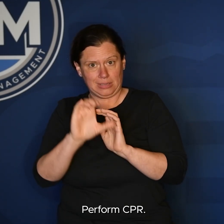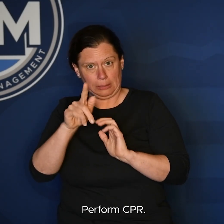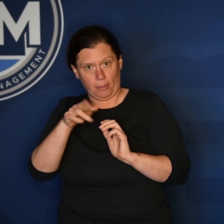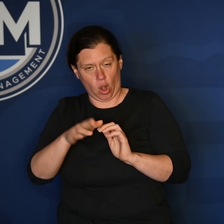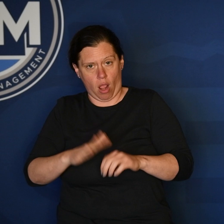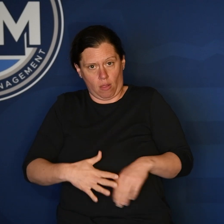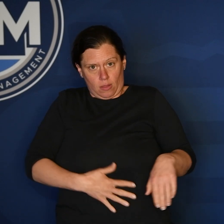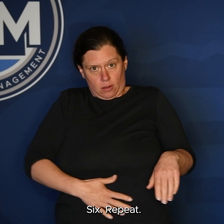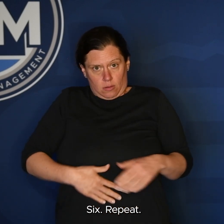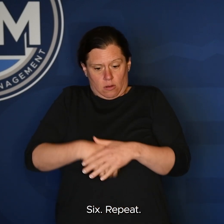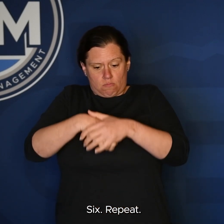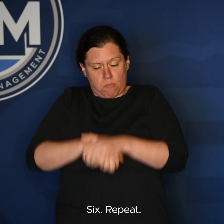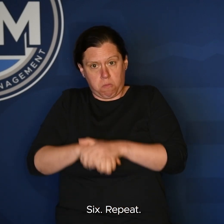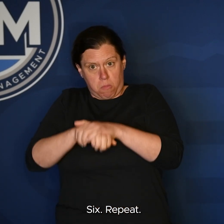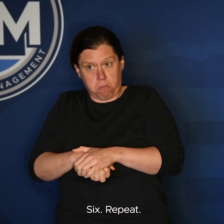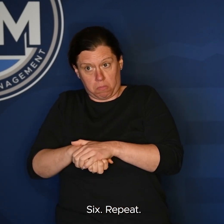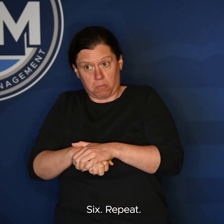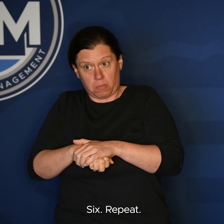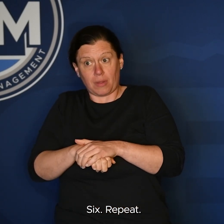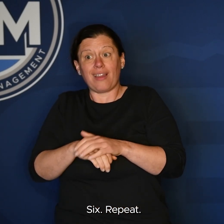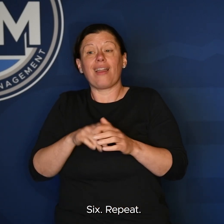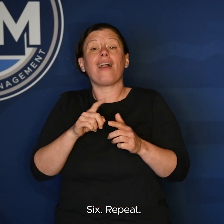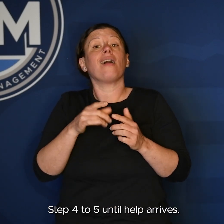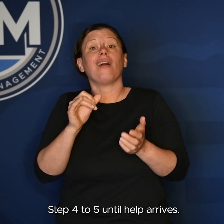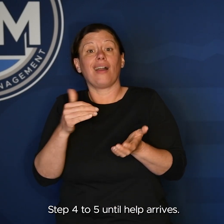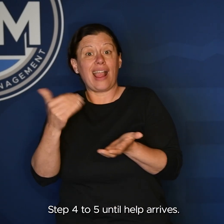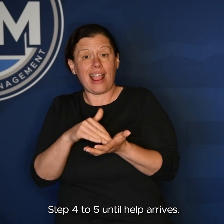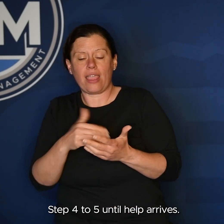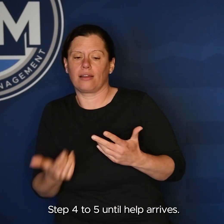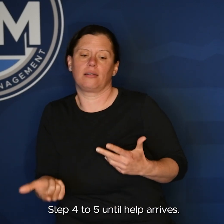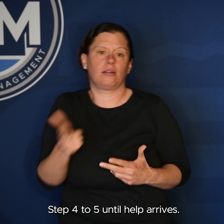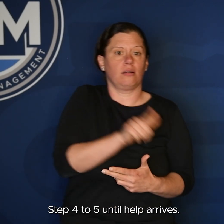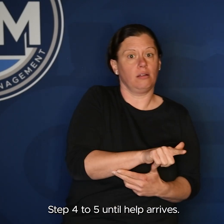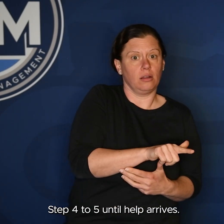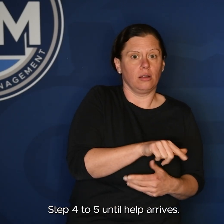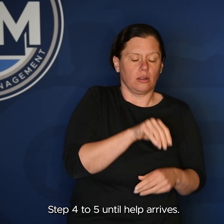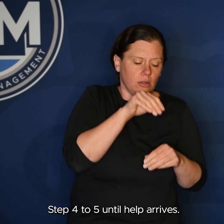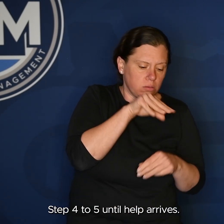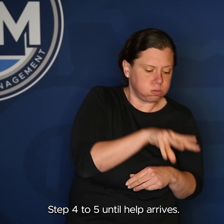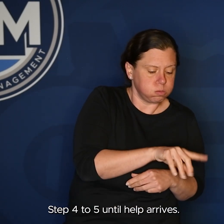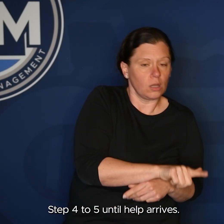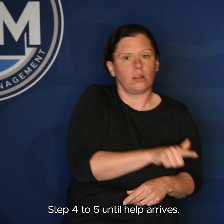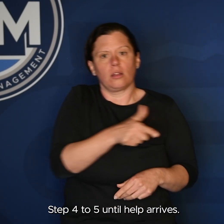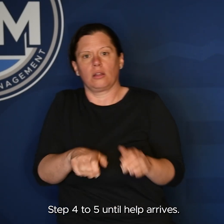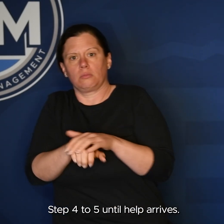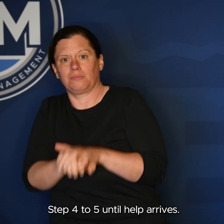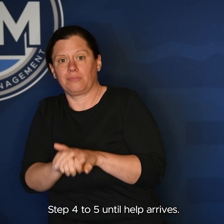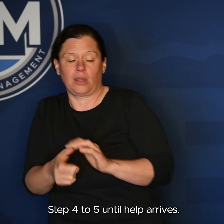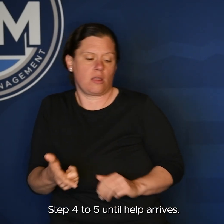Sixth, repeat step 4 to 5 until help